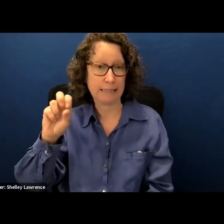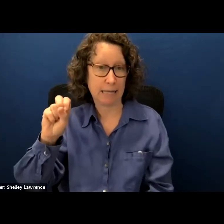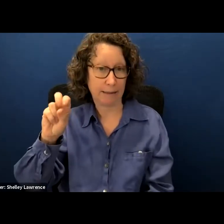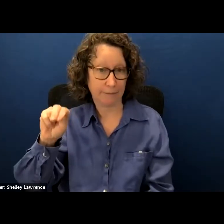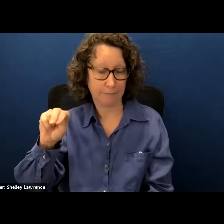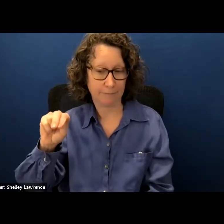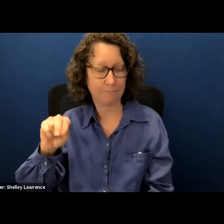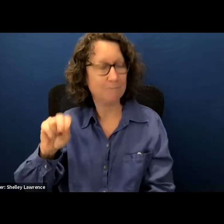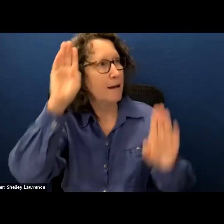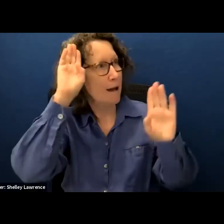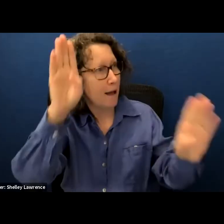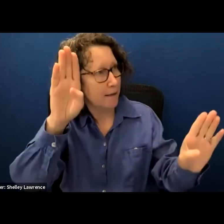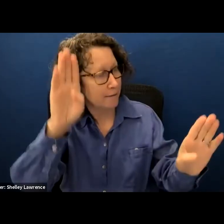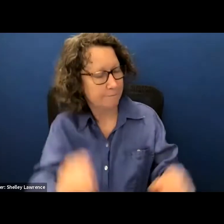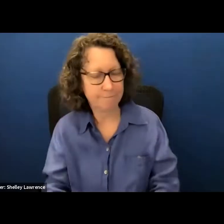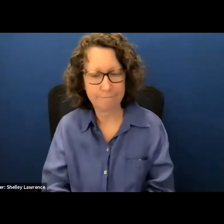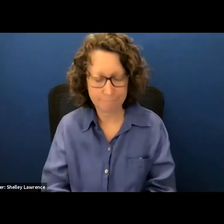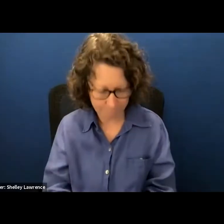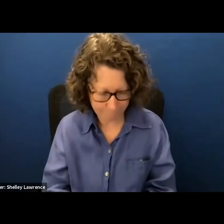Hi.